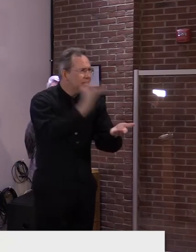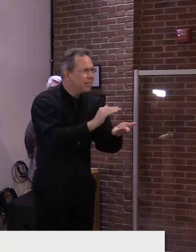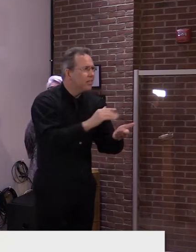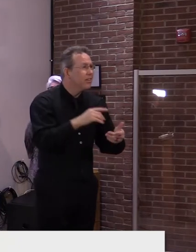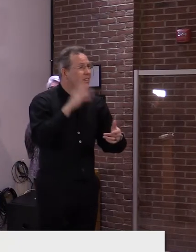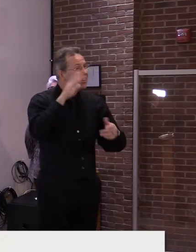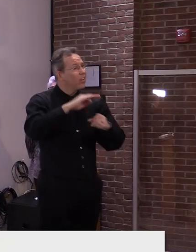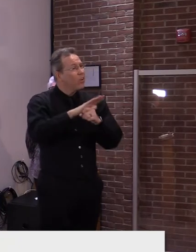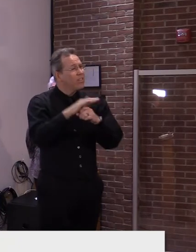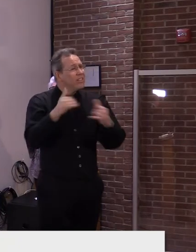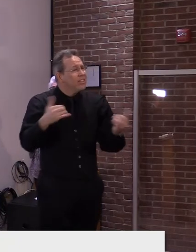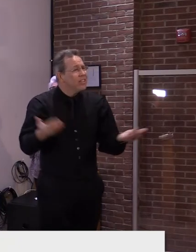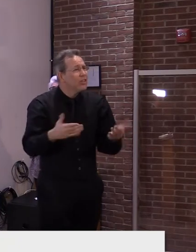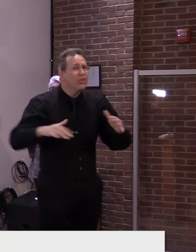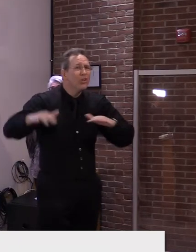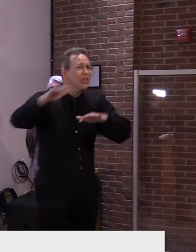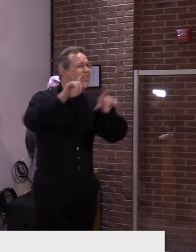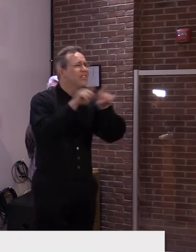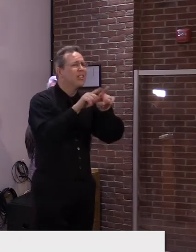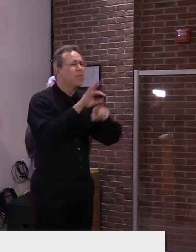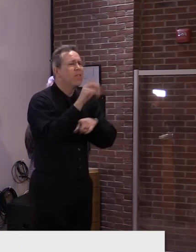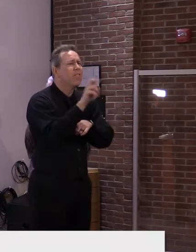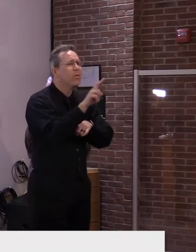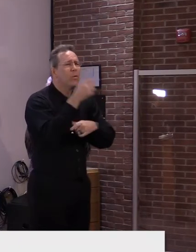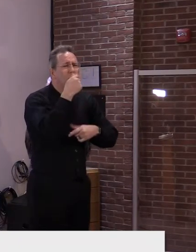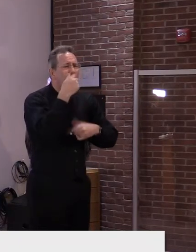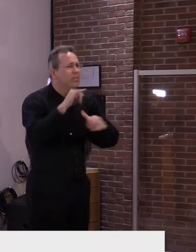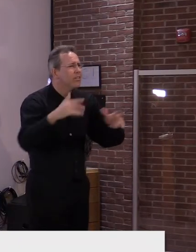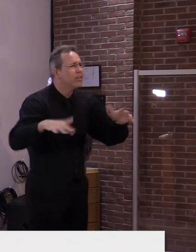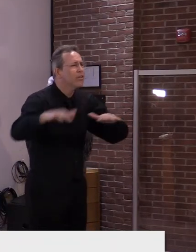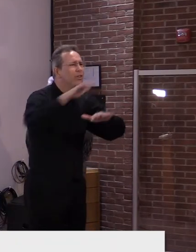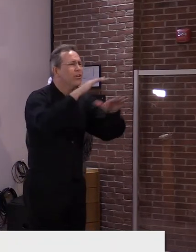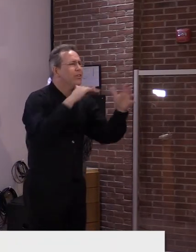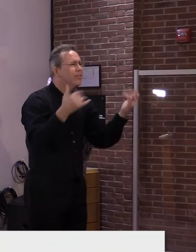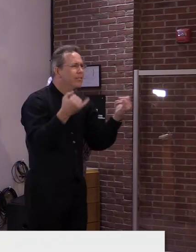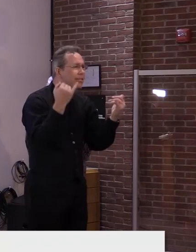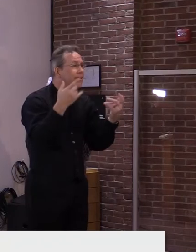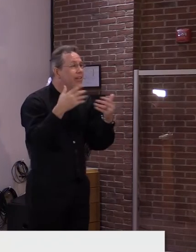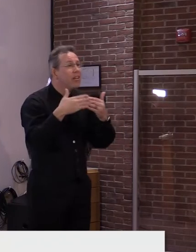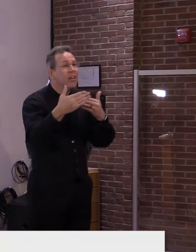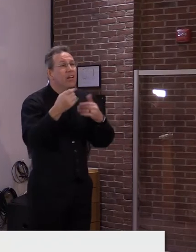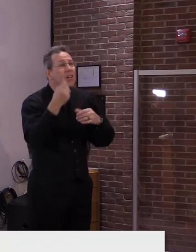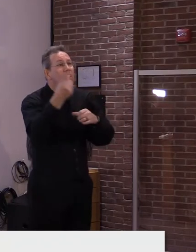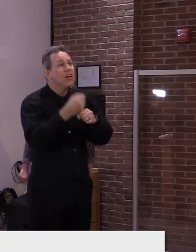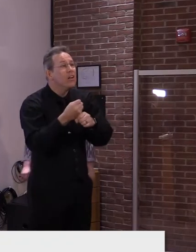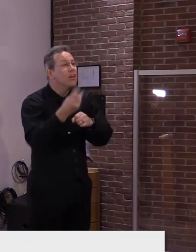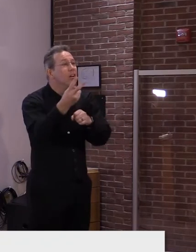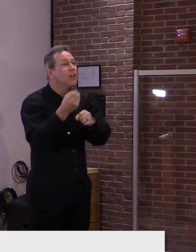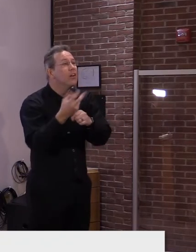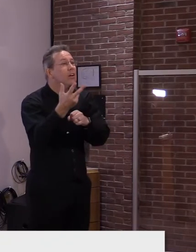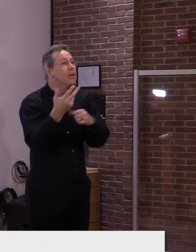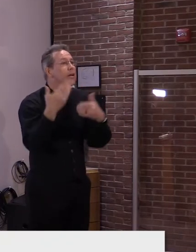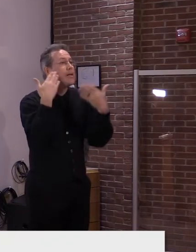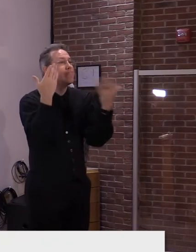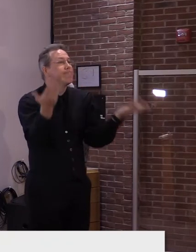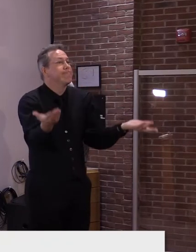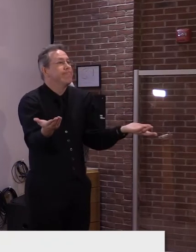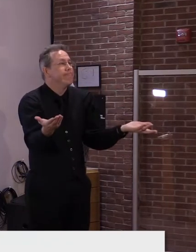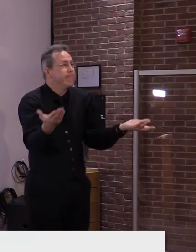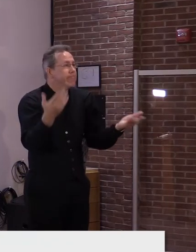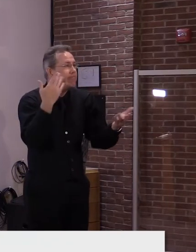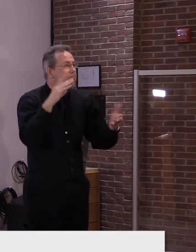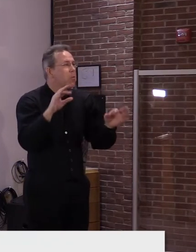positive cases over the next year, 2 years. It's just going to be another strain of a virus.